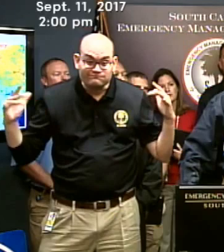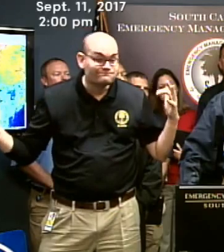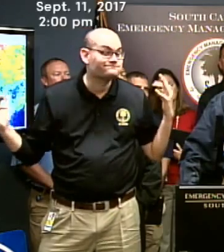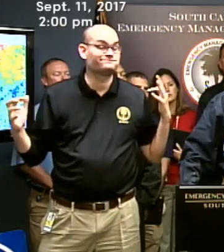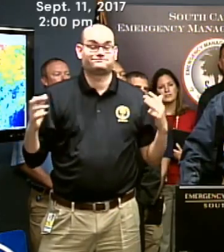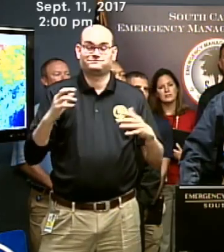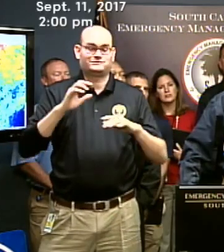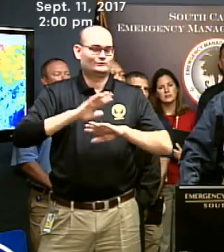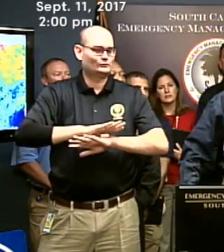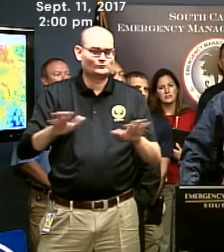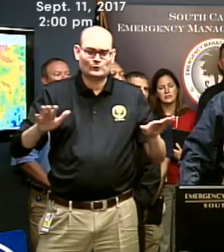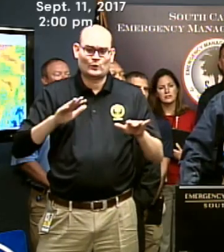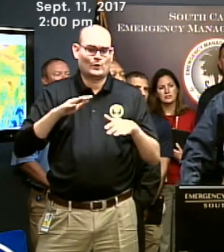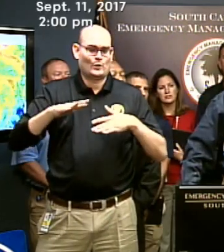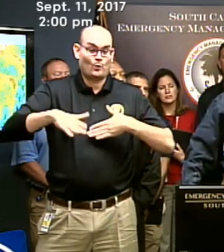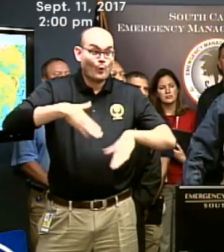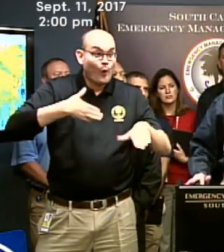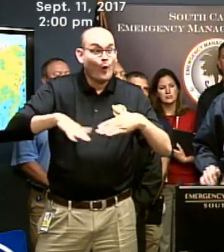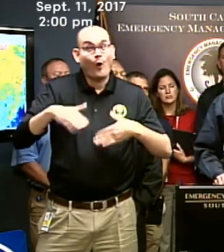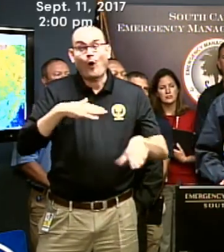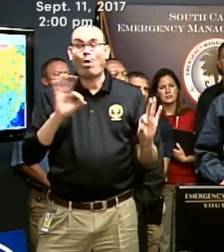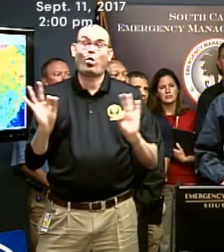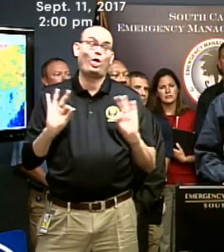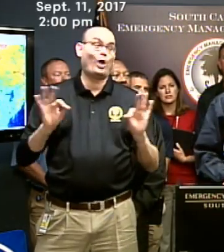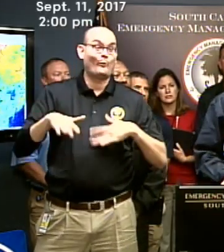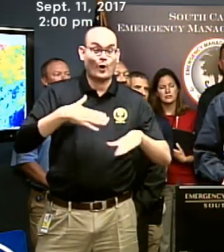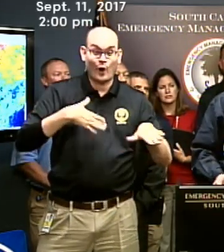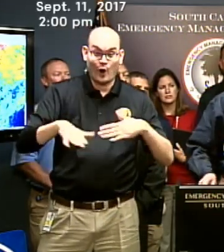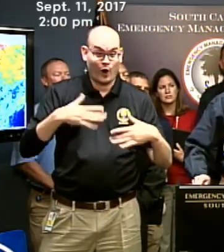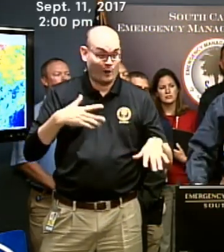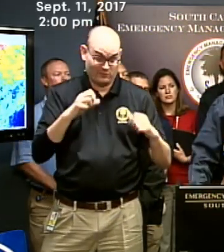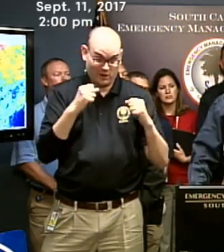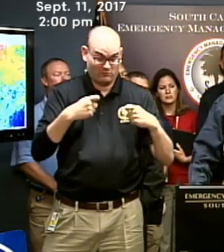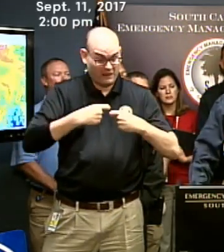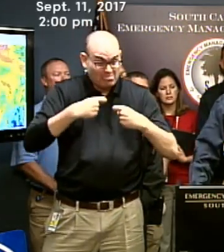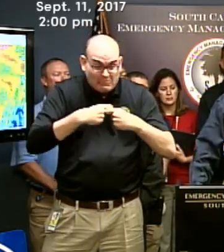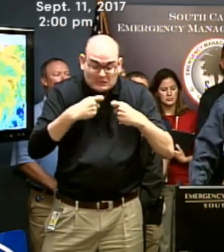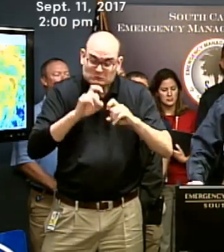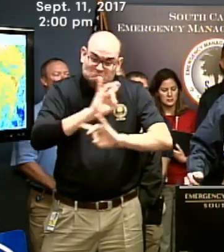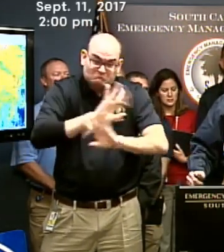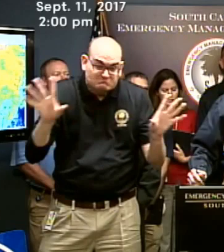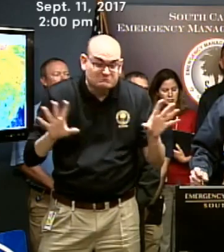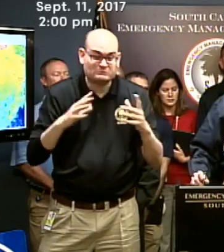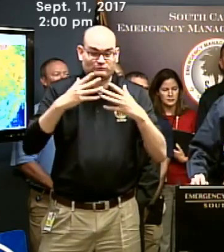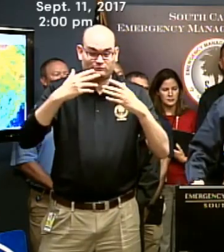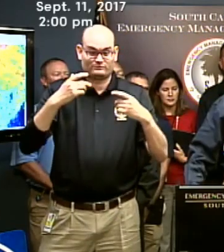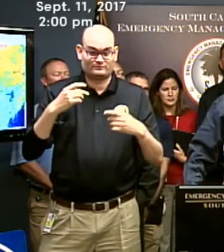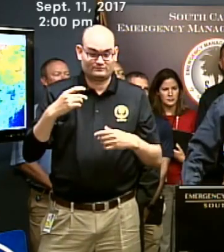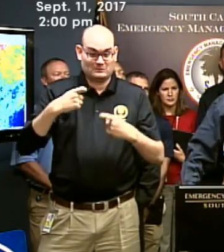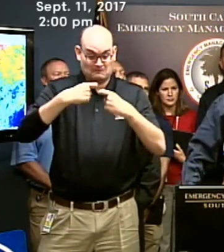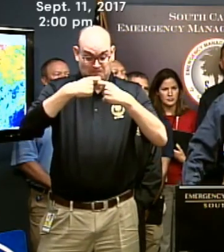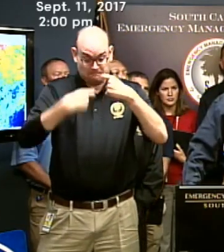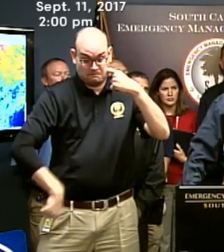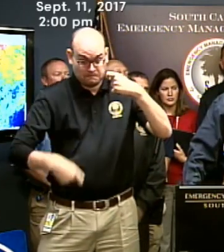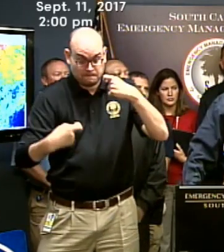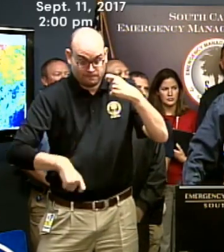down those streets. Power outages. Right now, across the state, there are